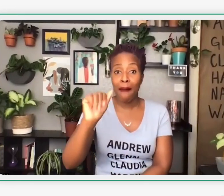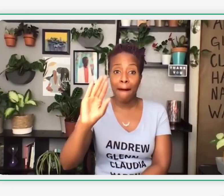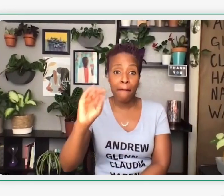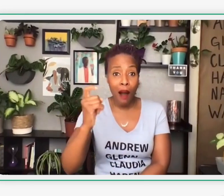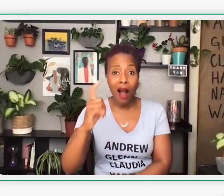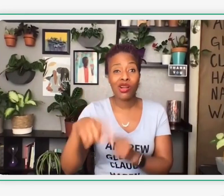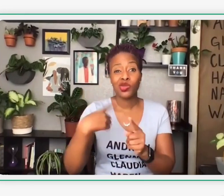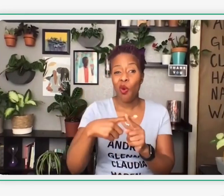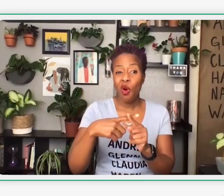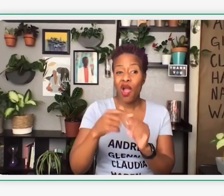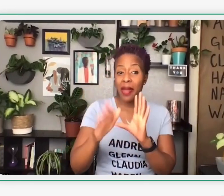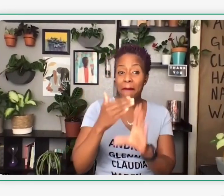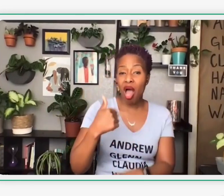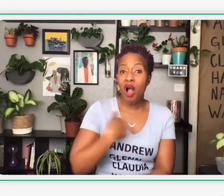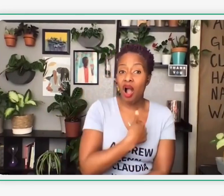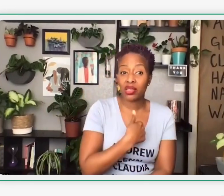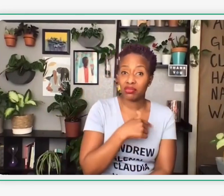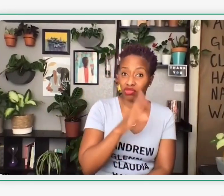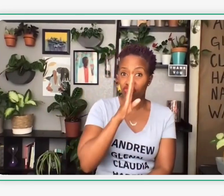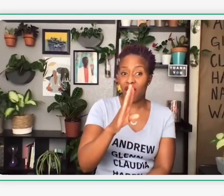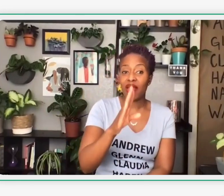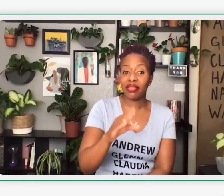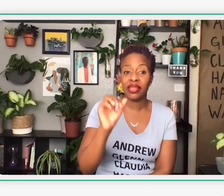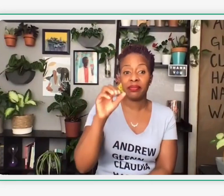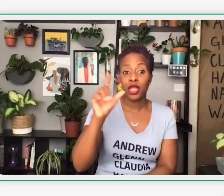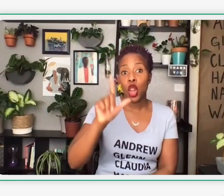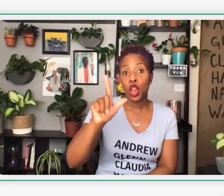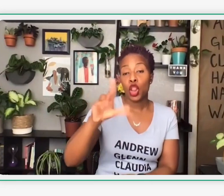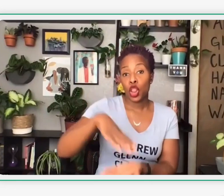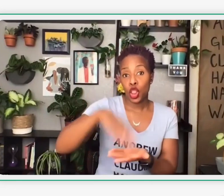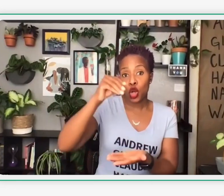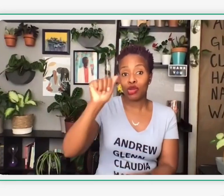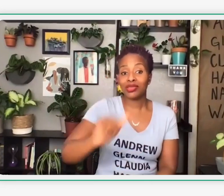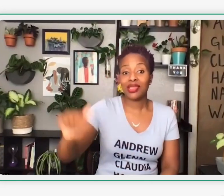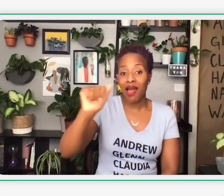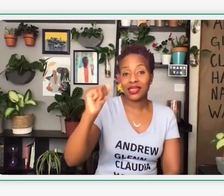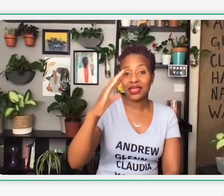box, or you can also email us directly at